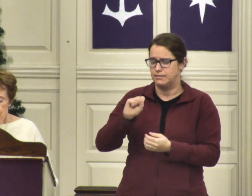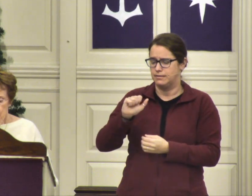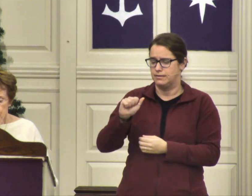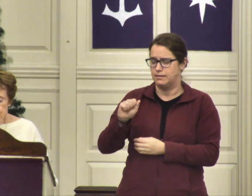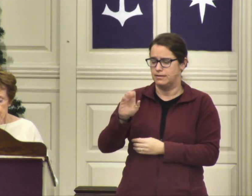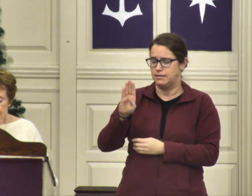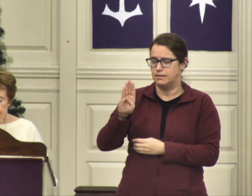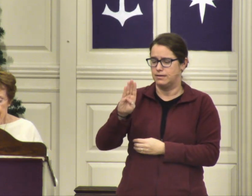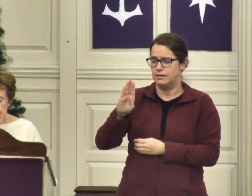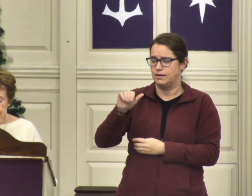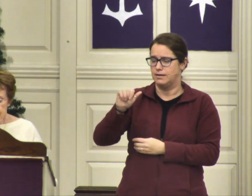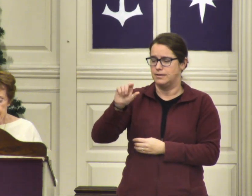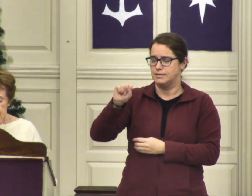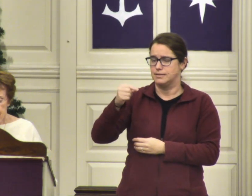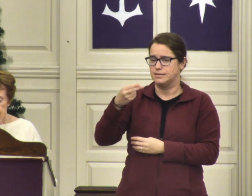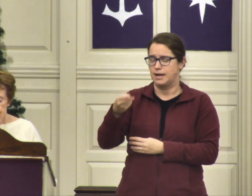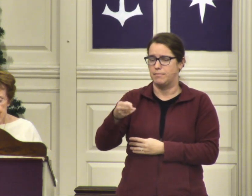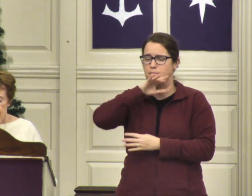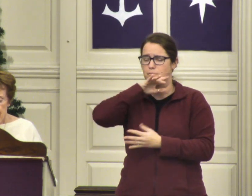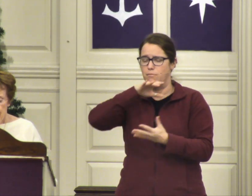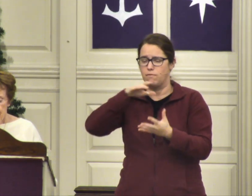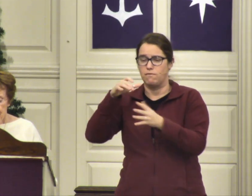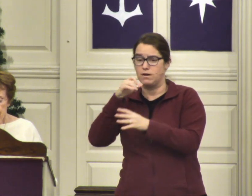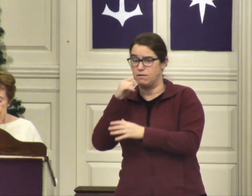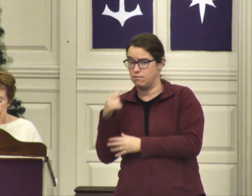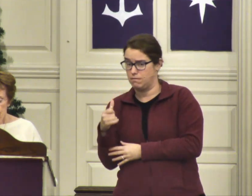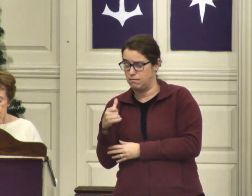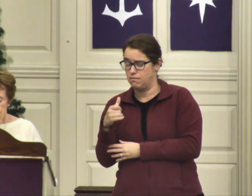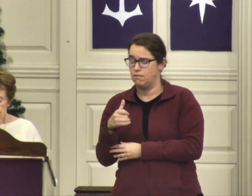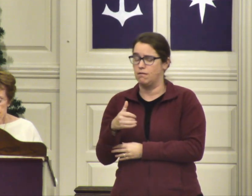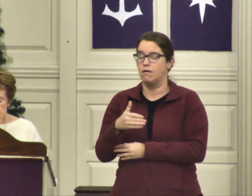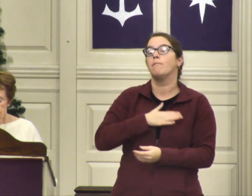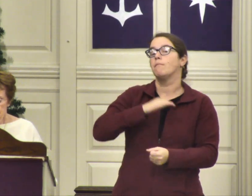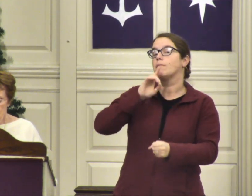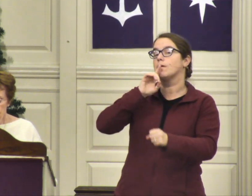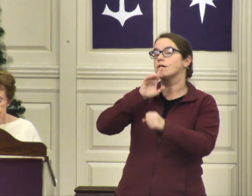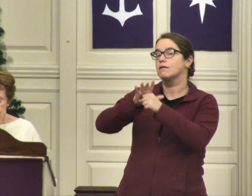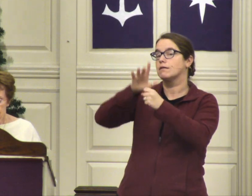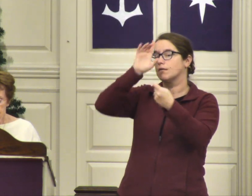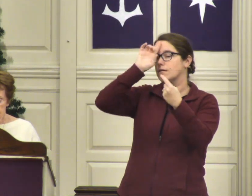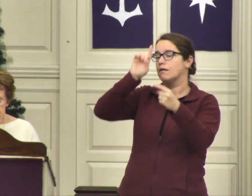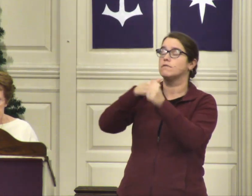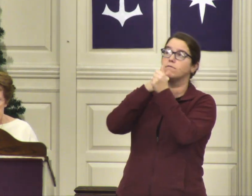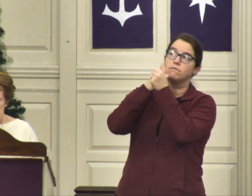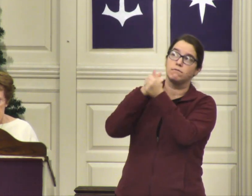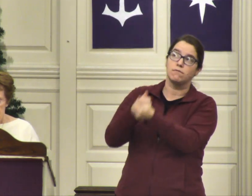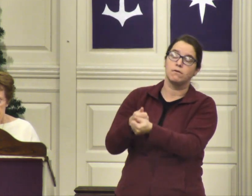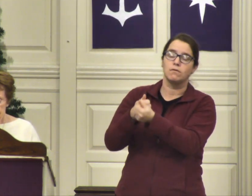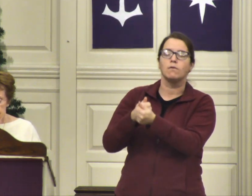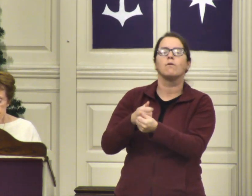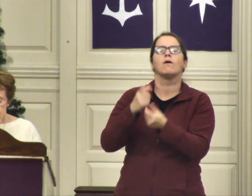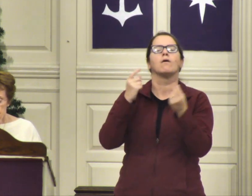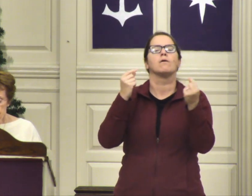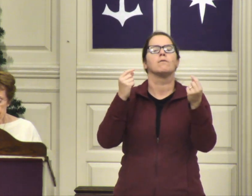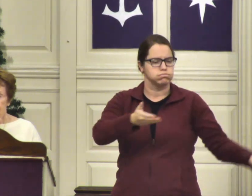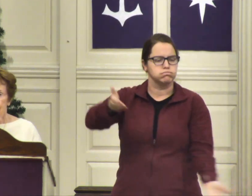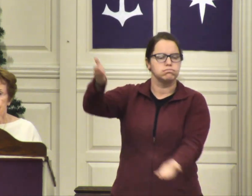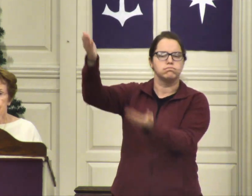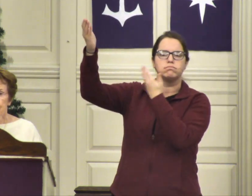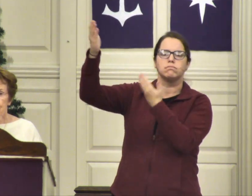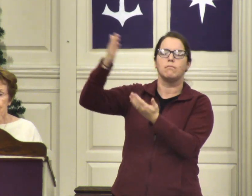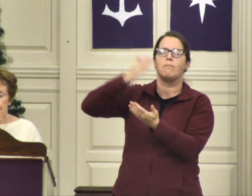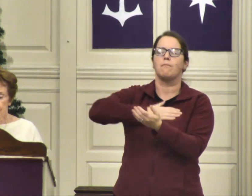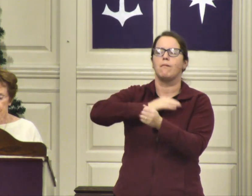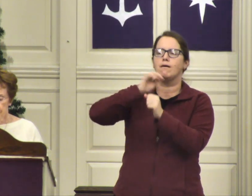hold to my covenant, them I will bring to my holy mountain and make joyful in my house